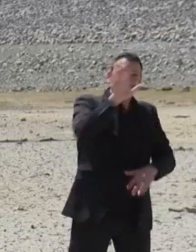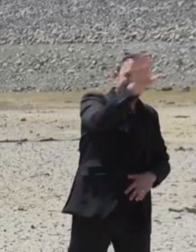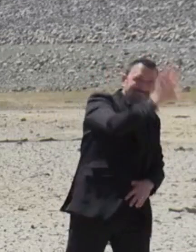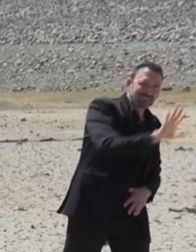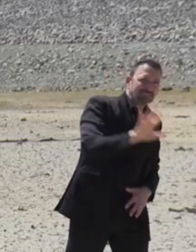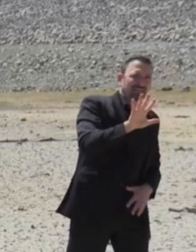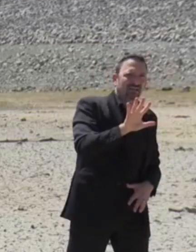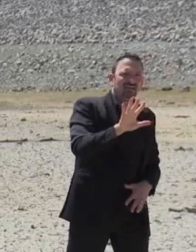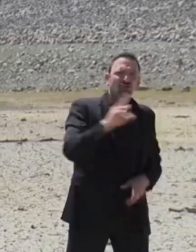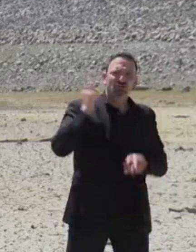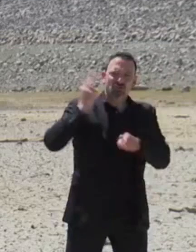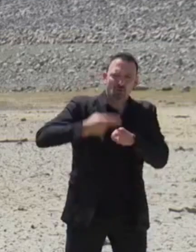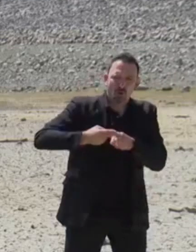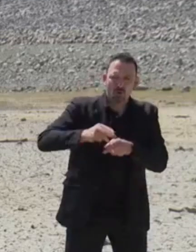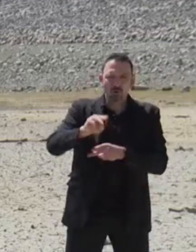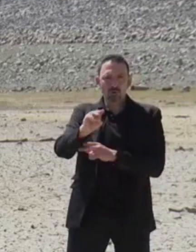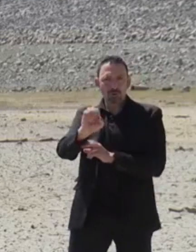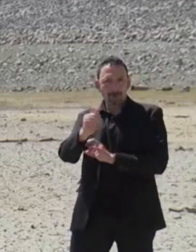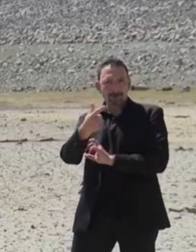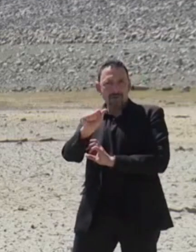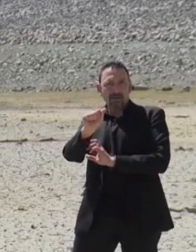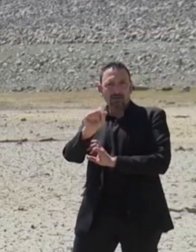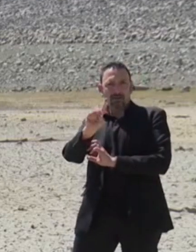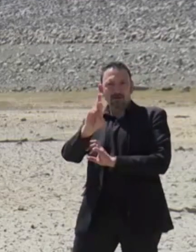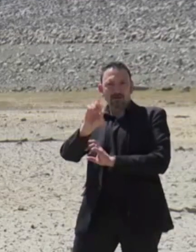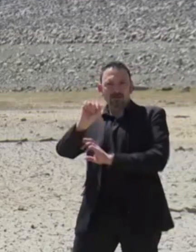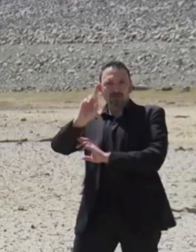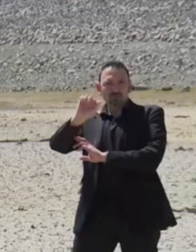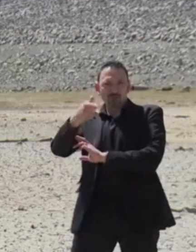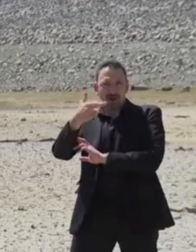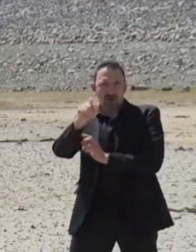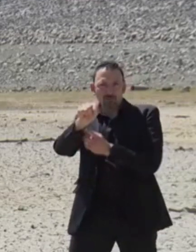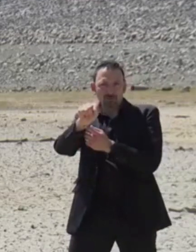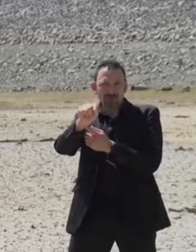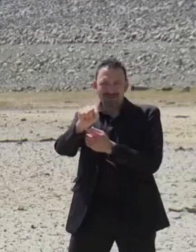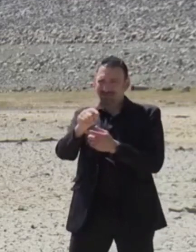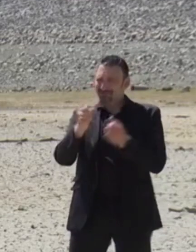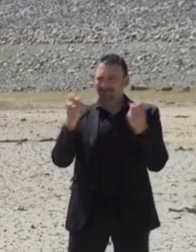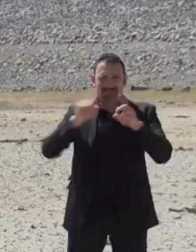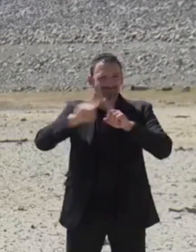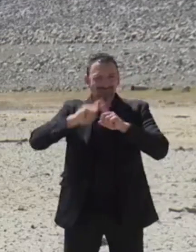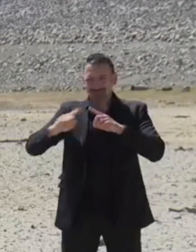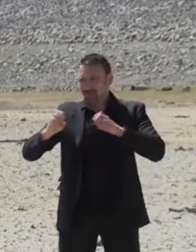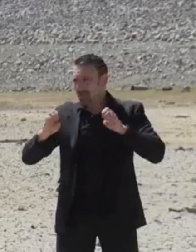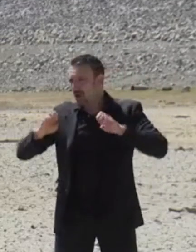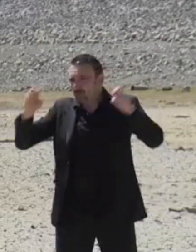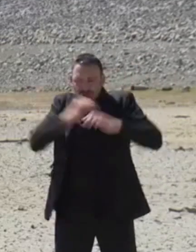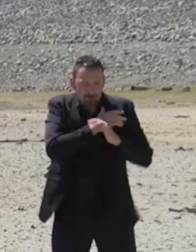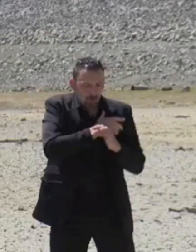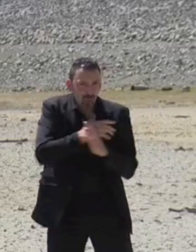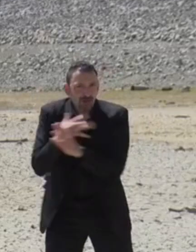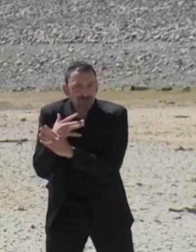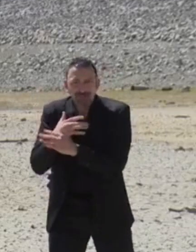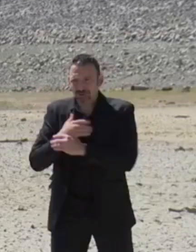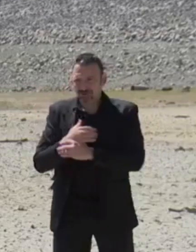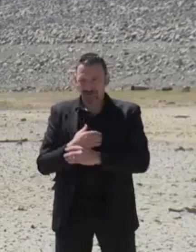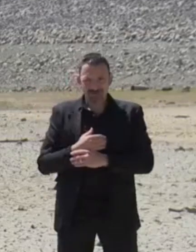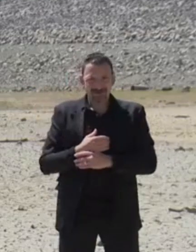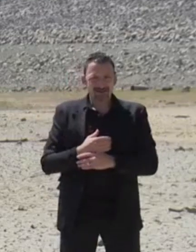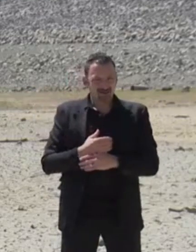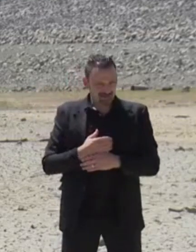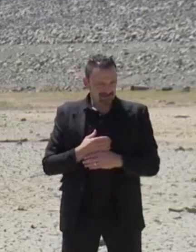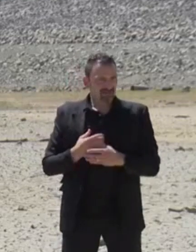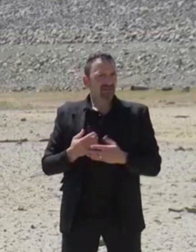as a mega drought. Recently, there's been emergency proclamations, declarations, and emergency preparations that have been extended